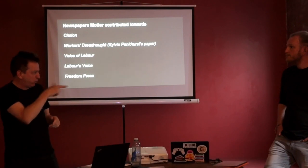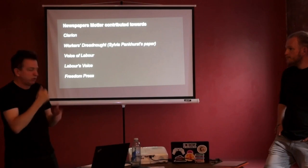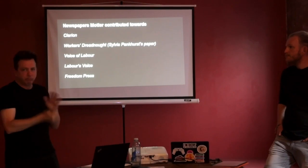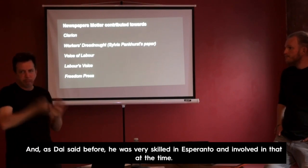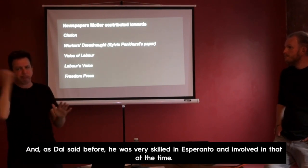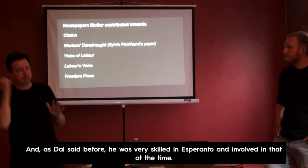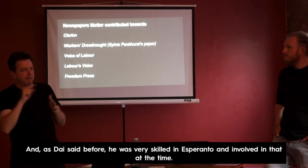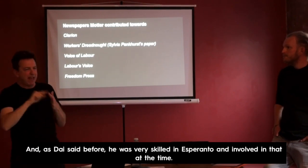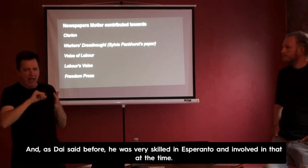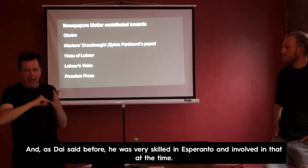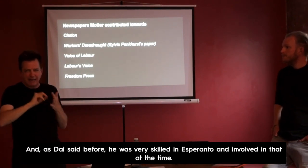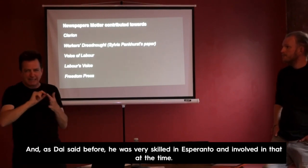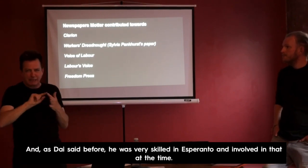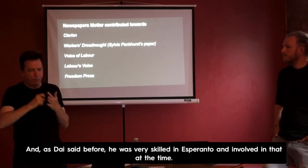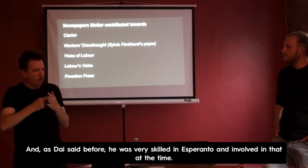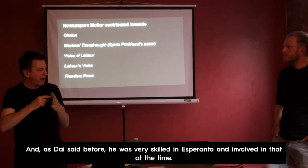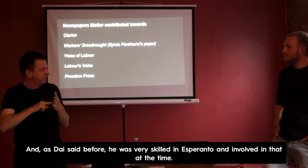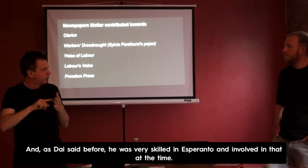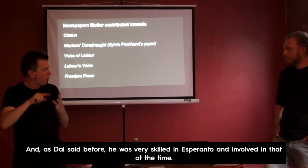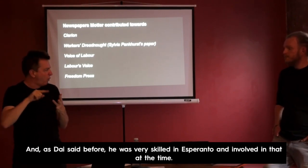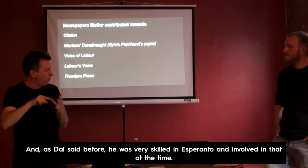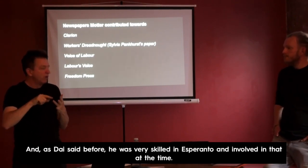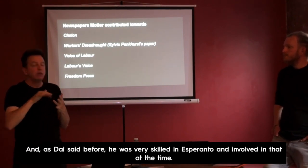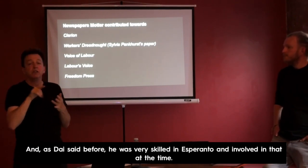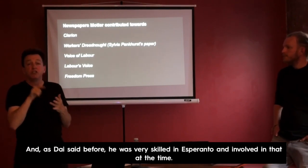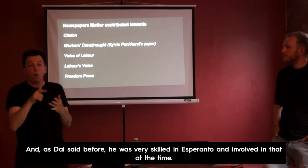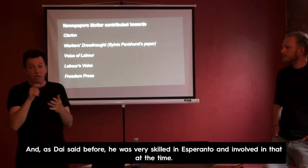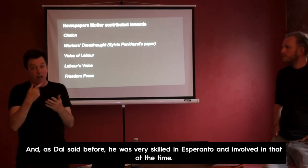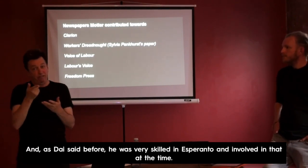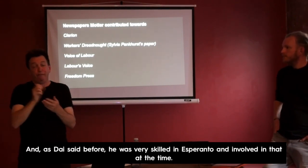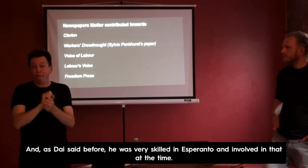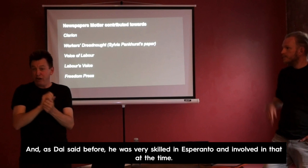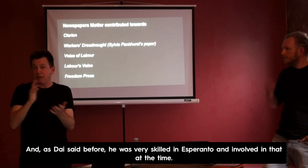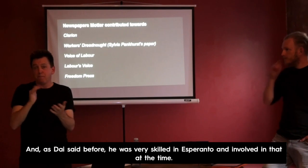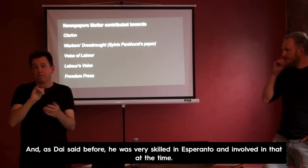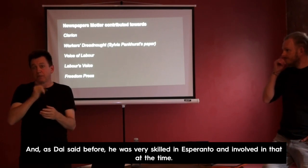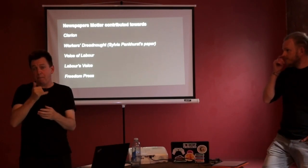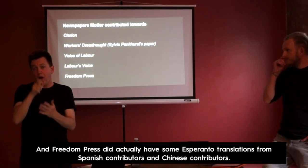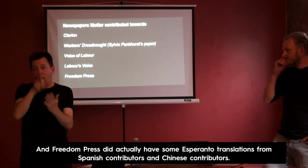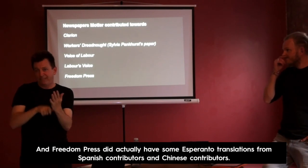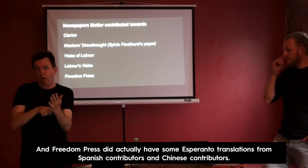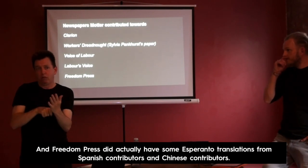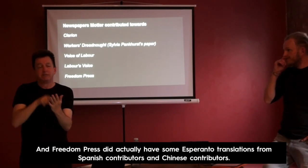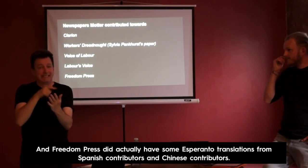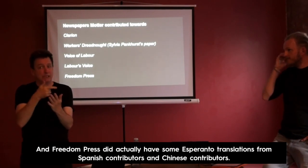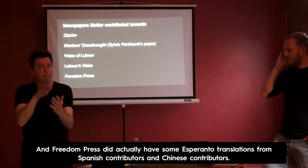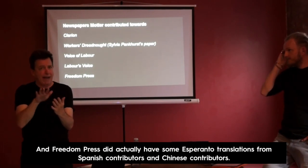and you said this before, he was very skilled in Esperanto and involved in that at the time, and Freedom Press did actually